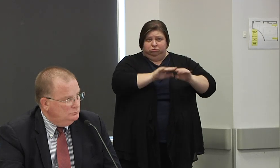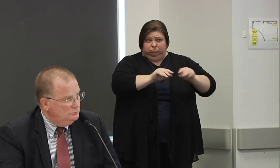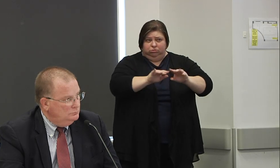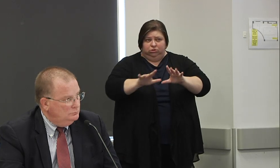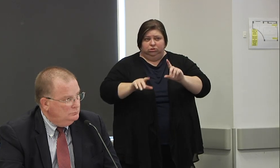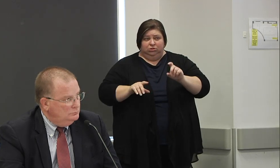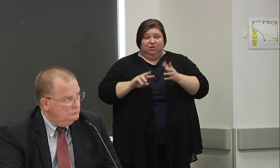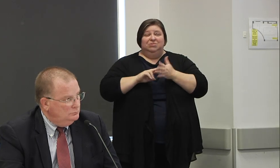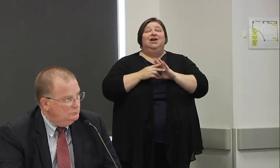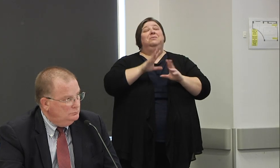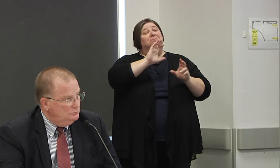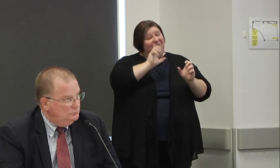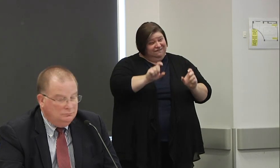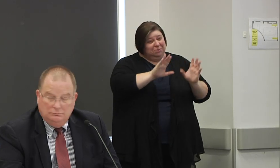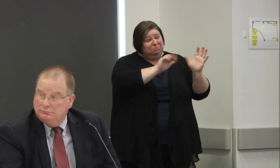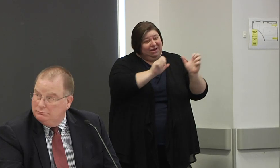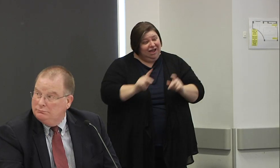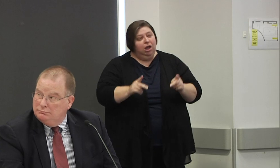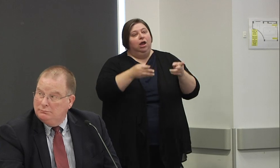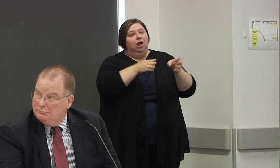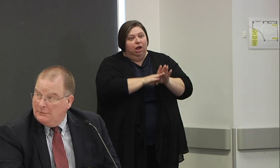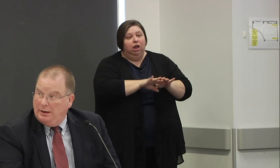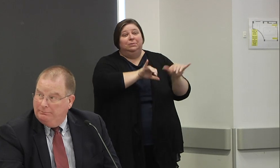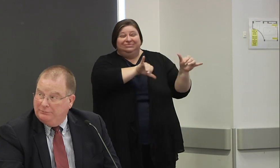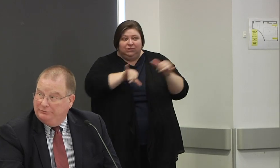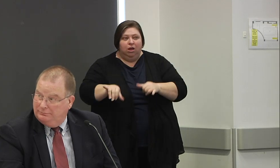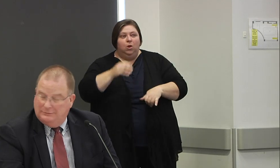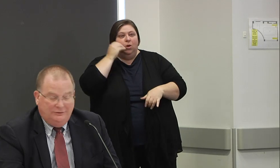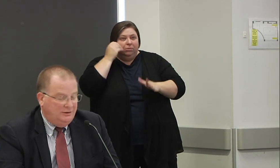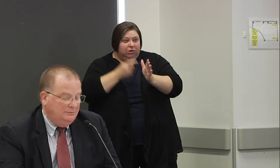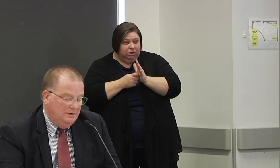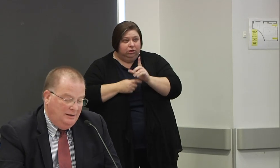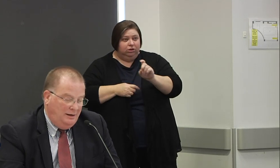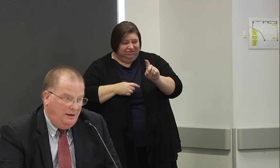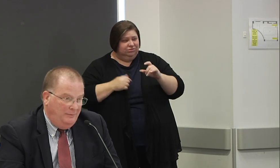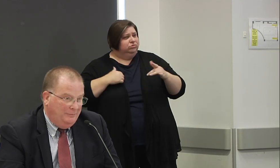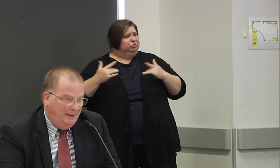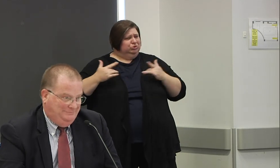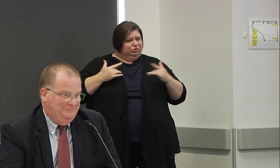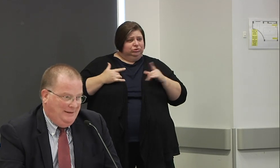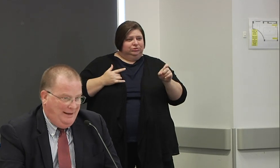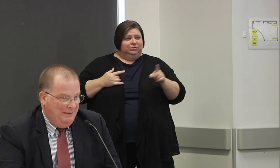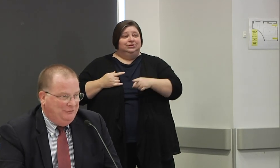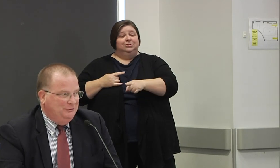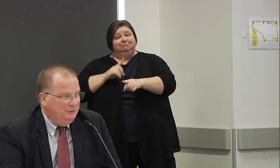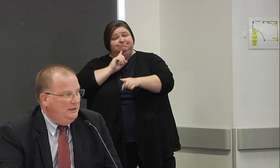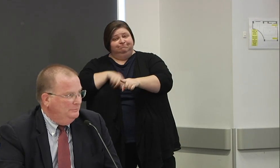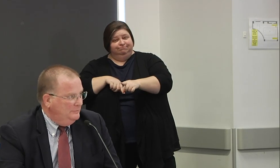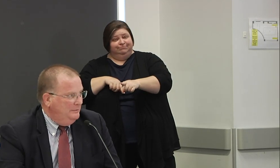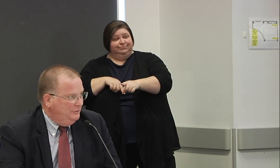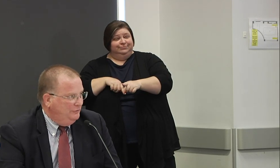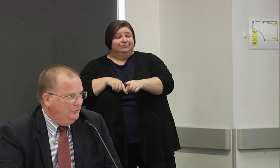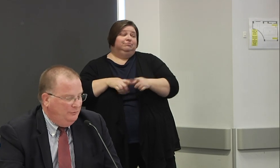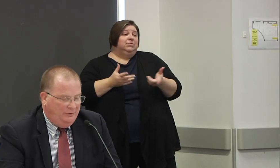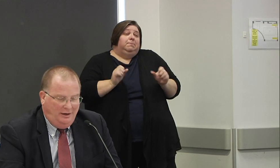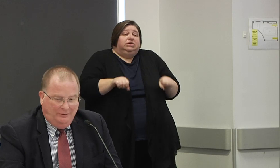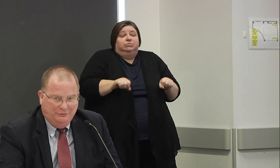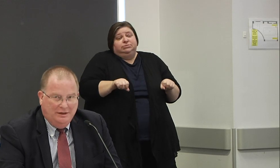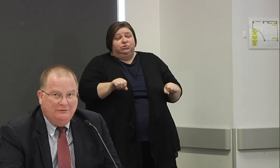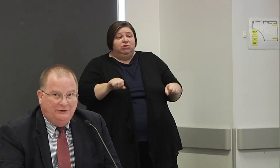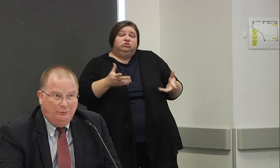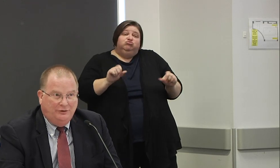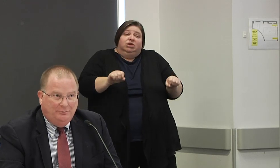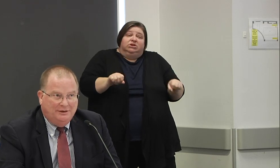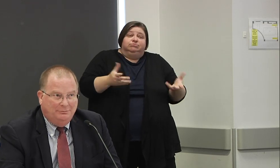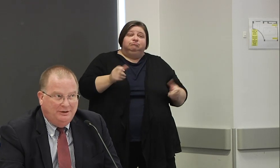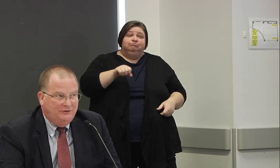as reinstituting stay-at-home orders? Director Allen. Absolutely, I'm concerned. None of us